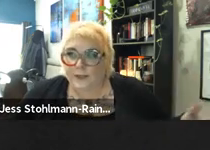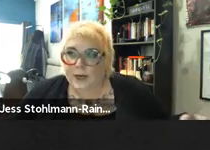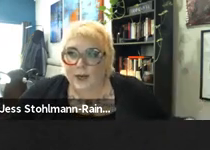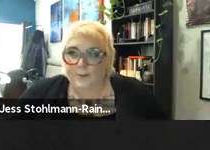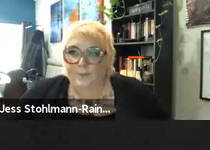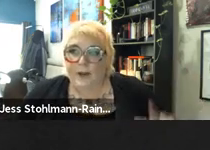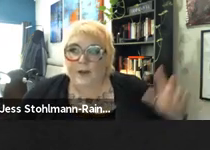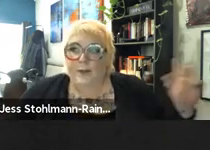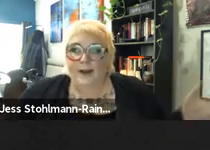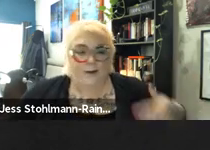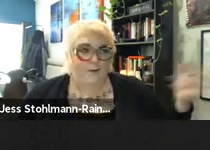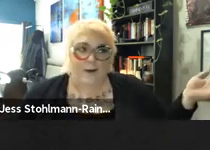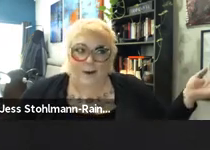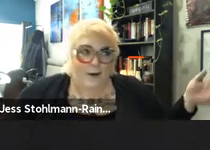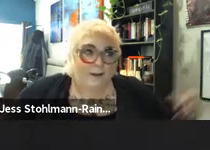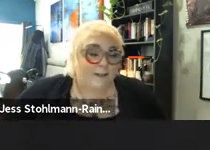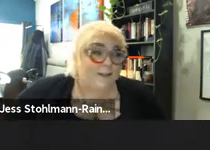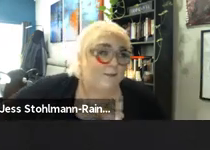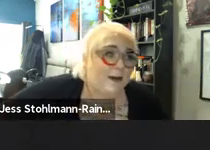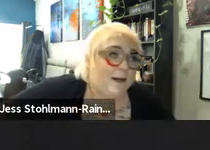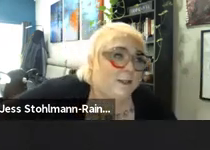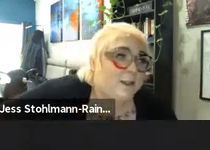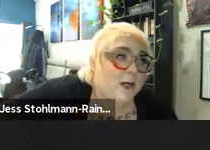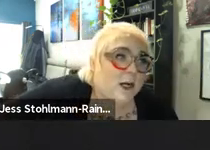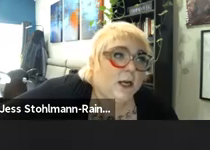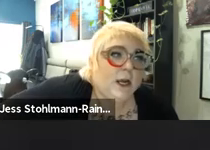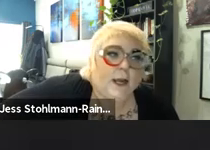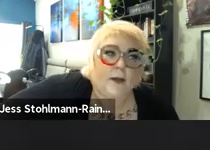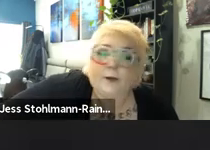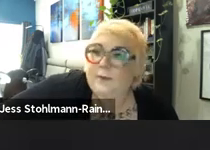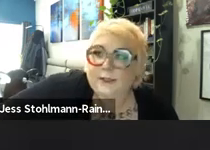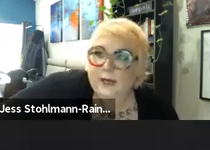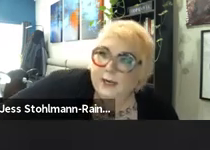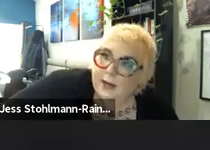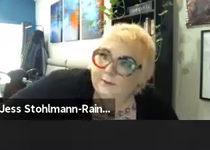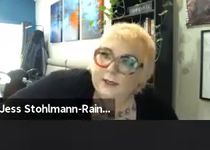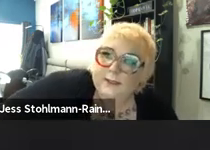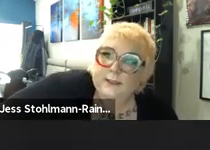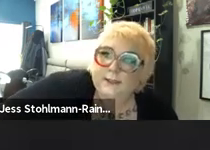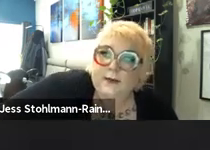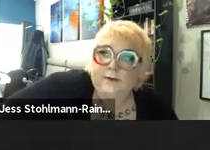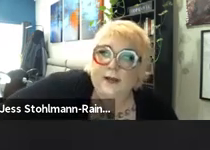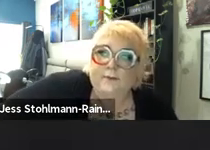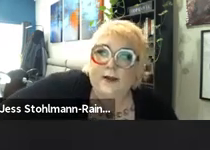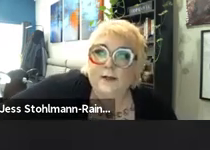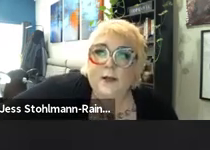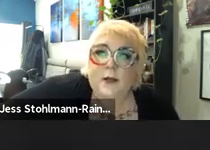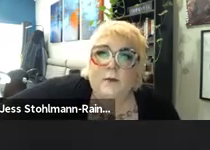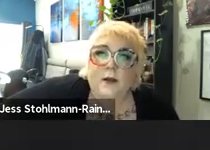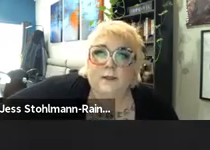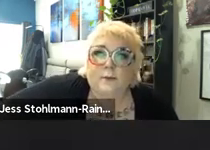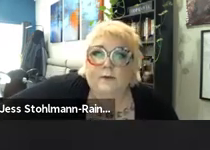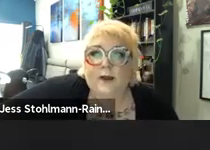safety plan check-in they might include ongoing messages of care and concern it could be a check-in after a significant event